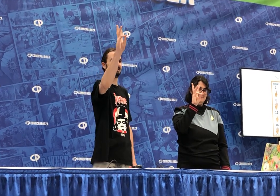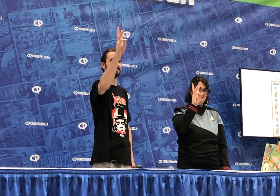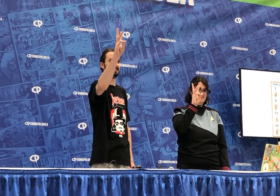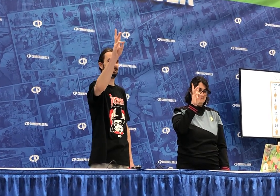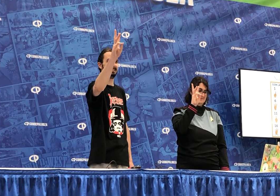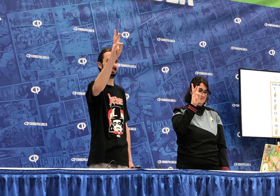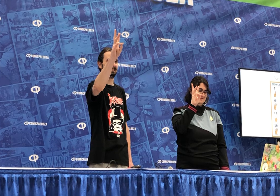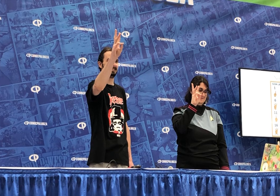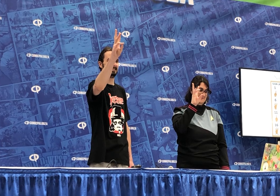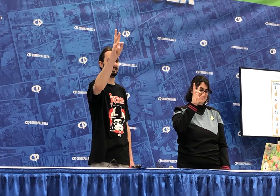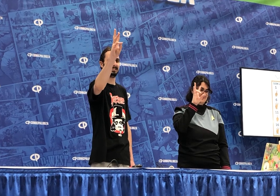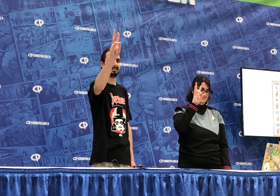6,